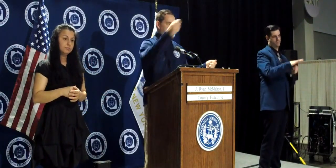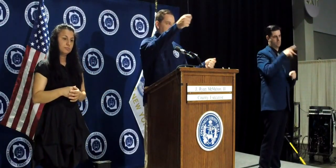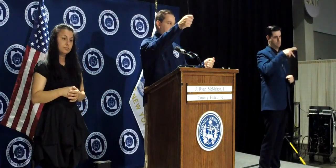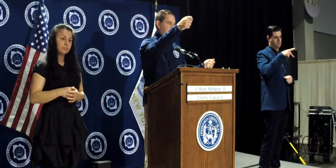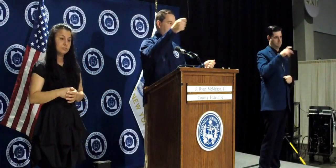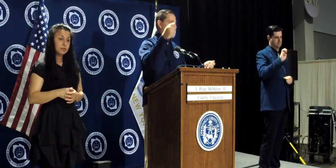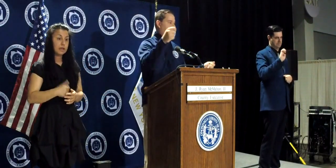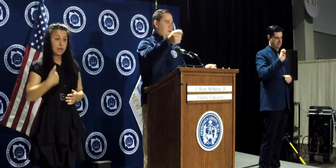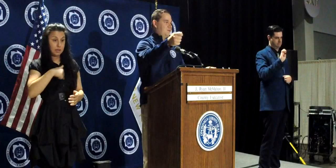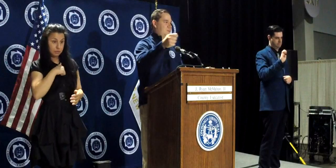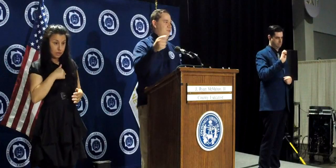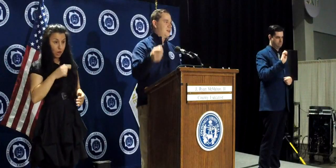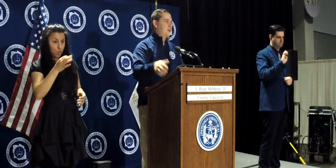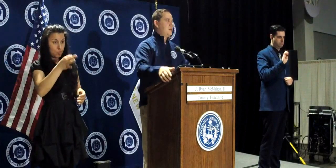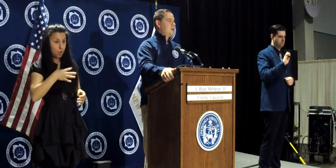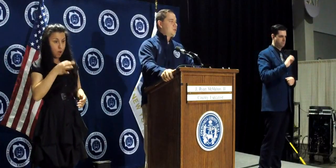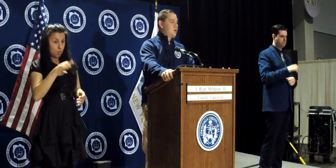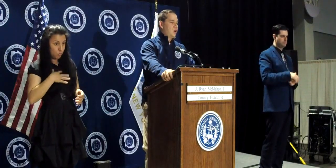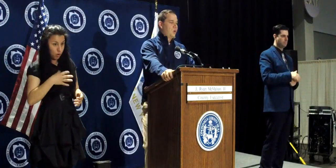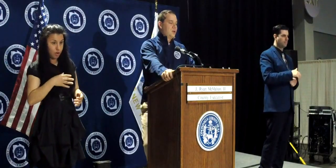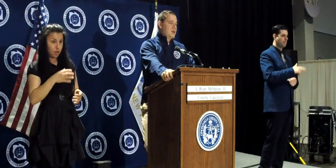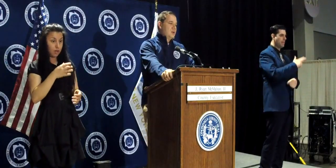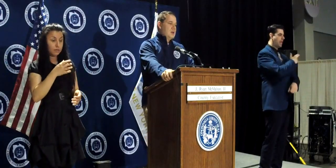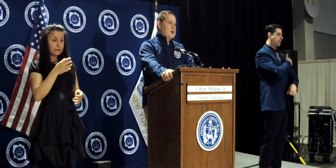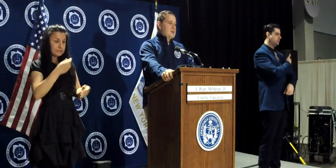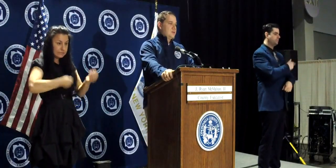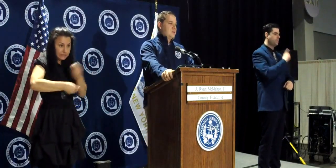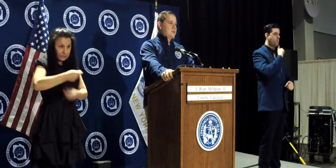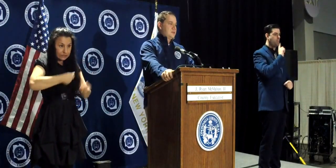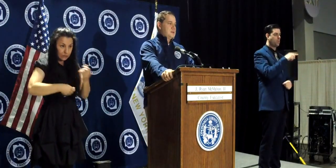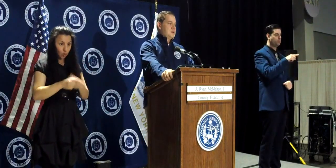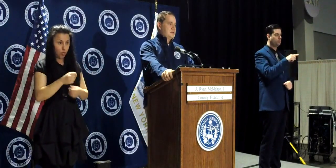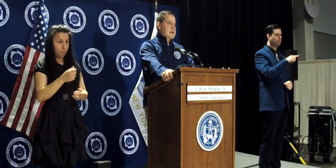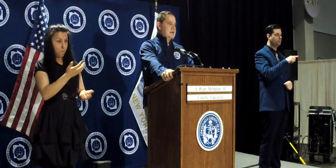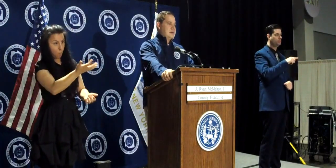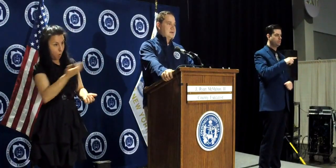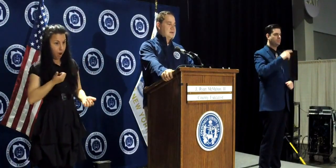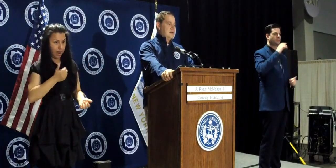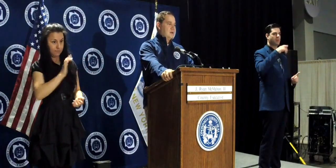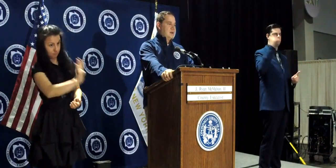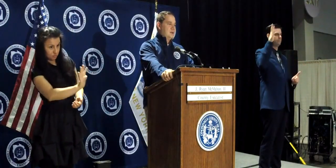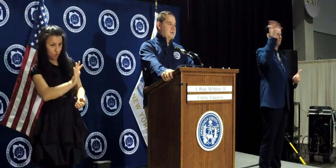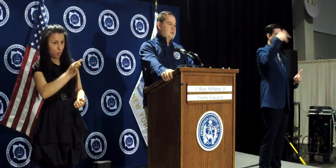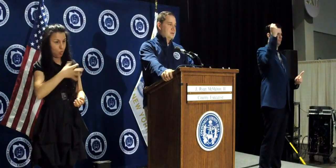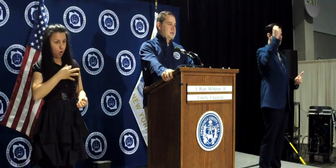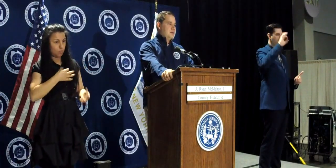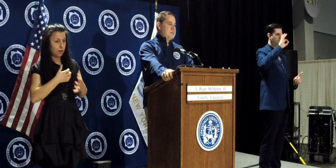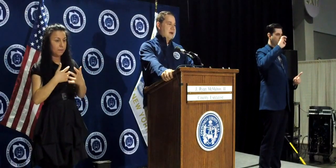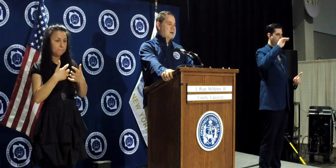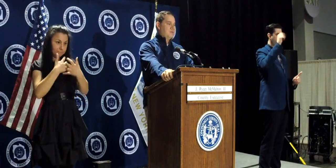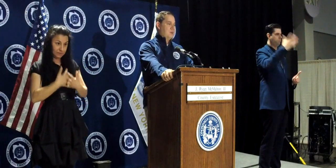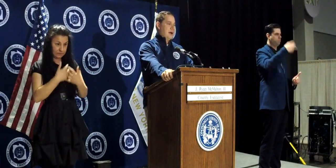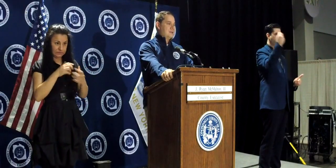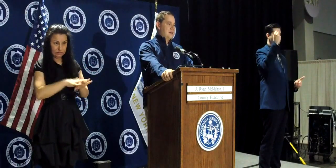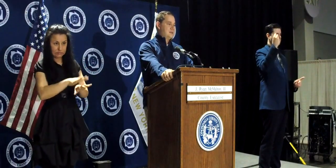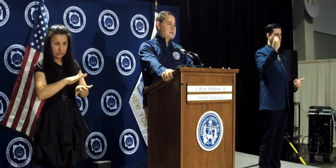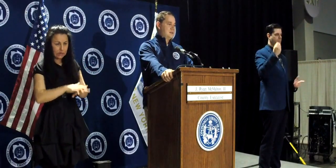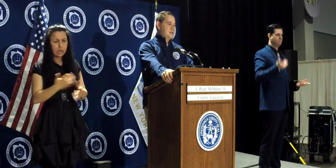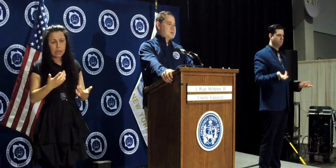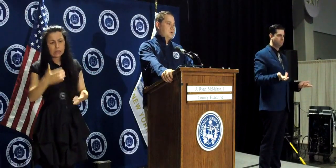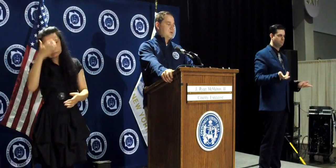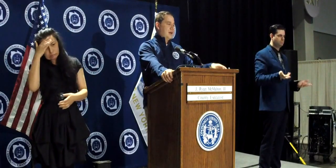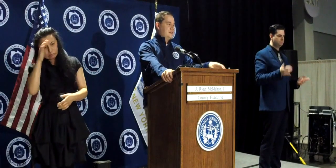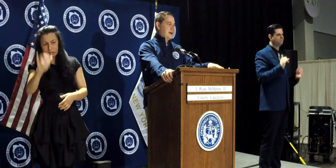getting intercepted from FEMA and from the state. So this is a competitive